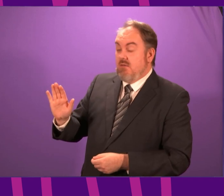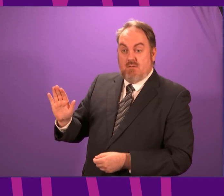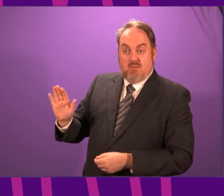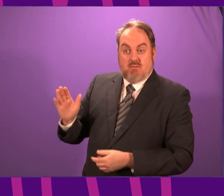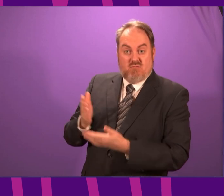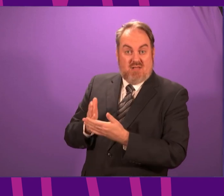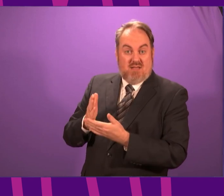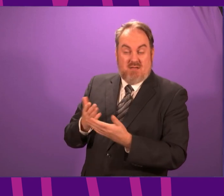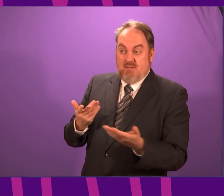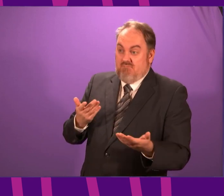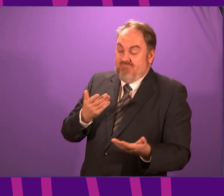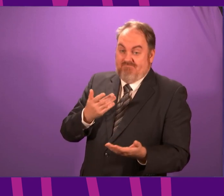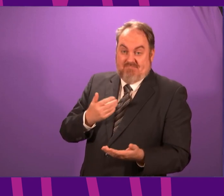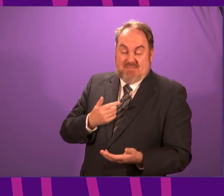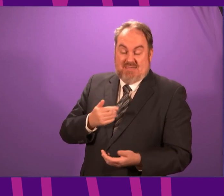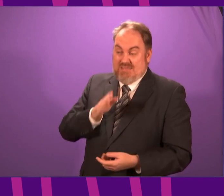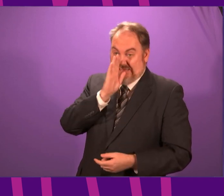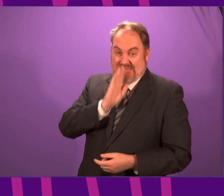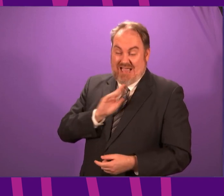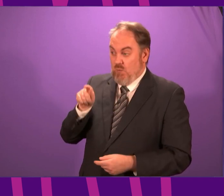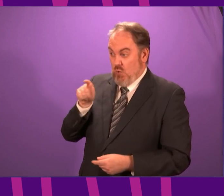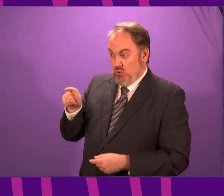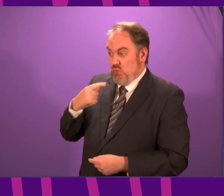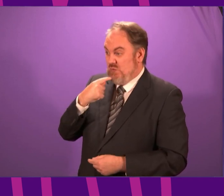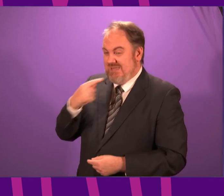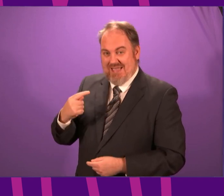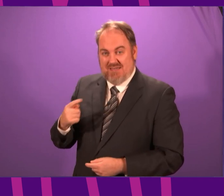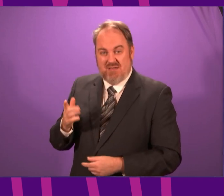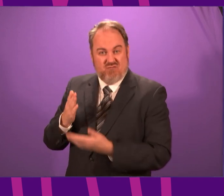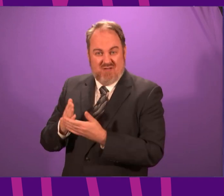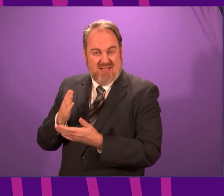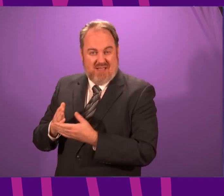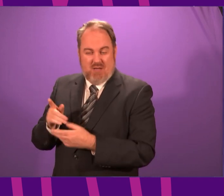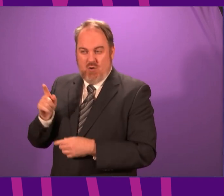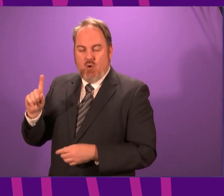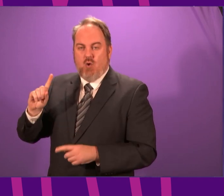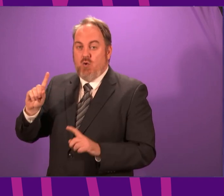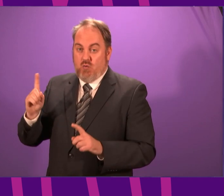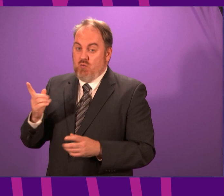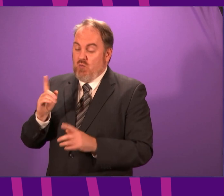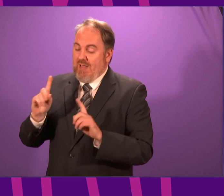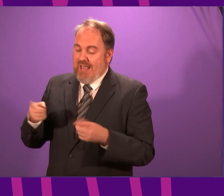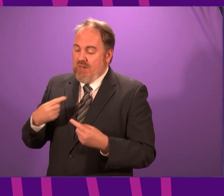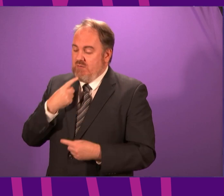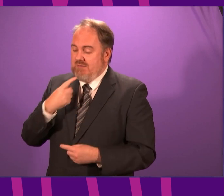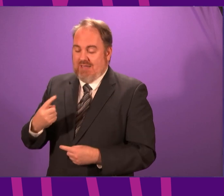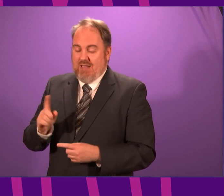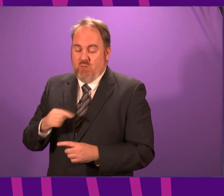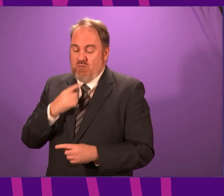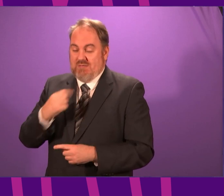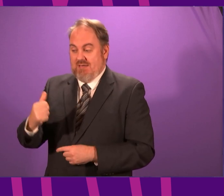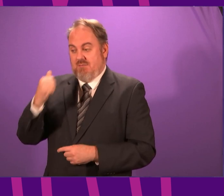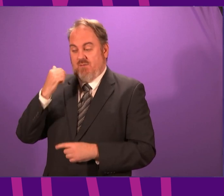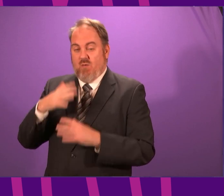I regret the comments of Mr Rennie because once again, he cannot rise to the occasion on the issue of COVID-19.